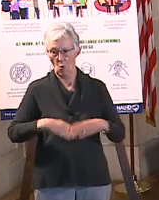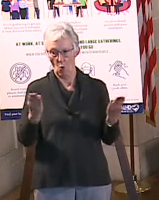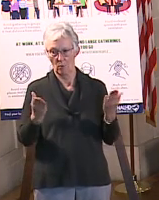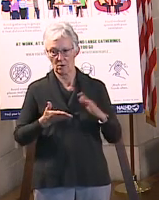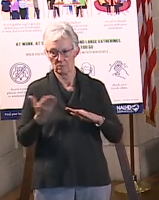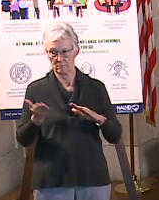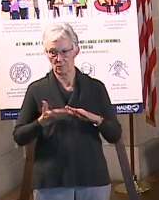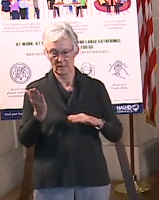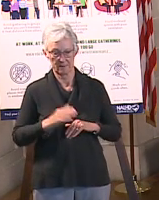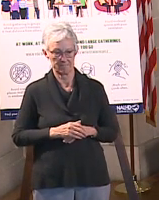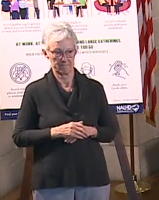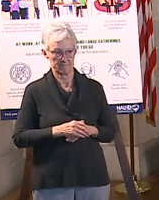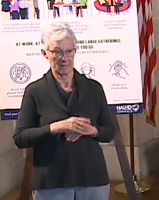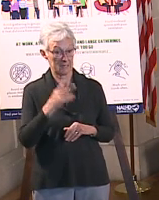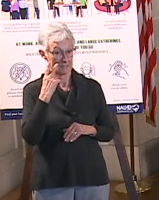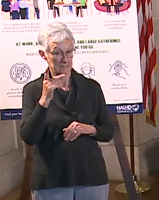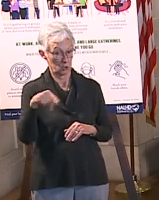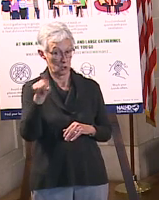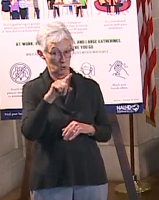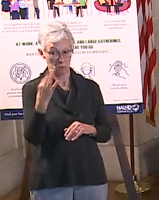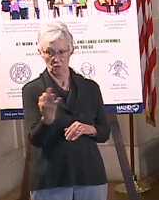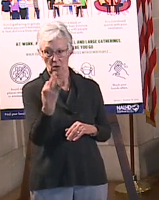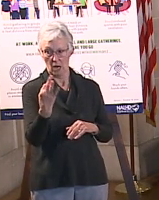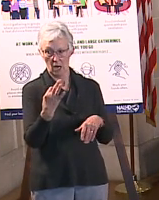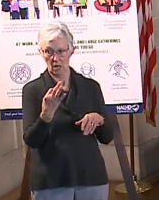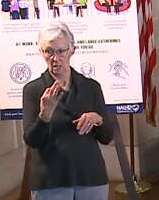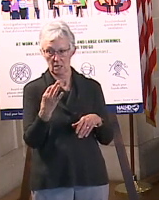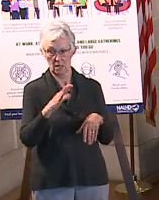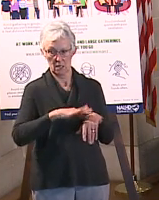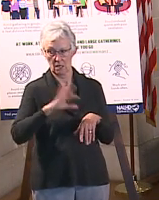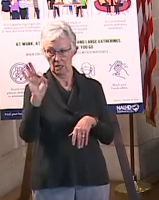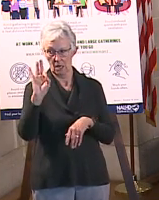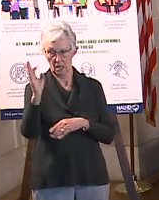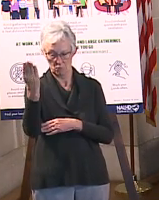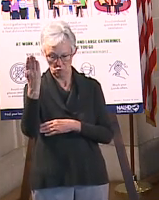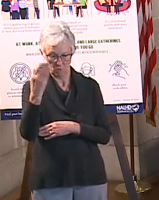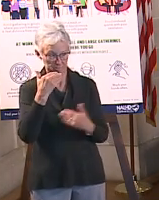9 a.m. on Friday for our next press briefing. Everybody have a good one.